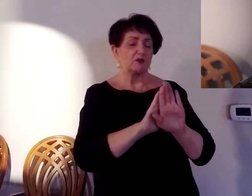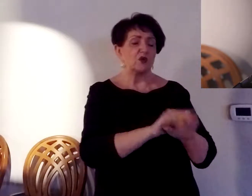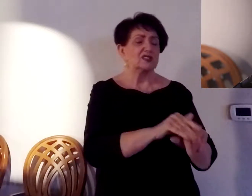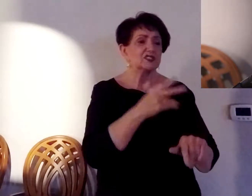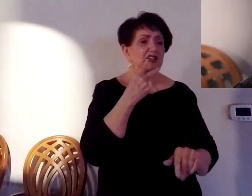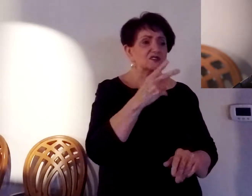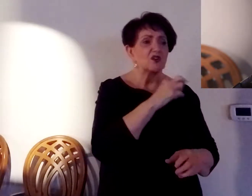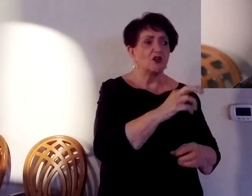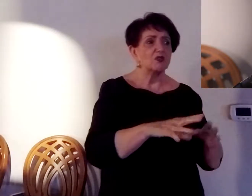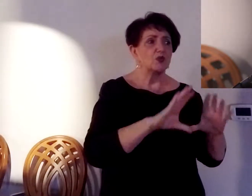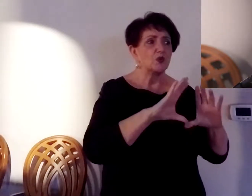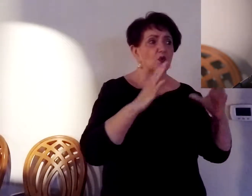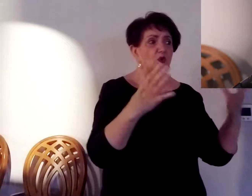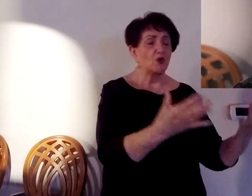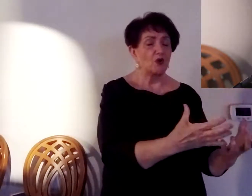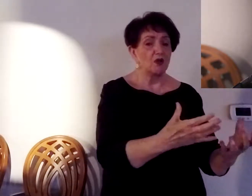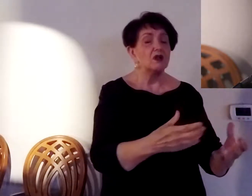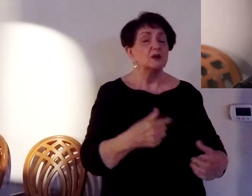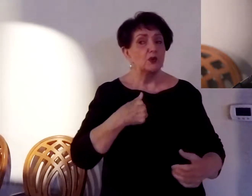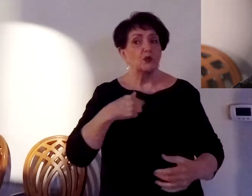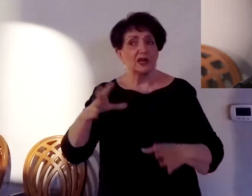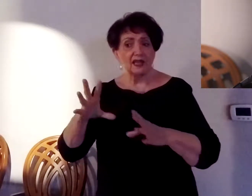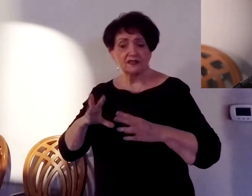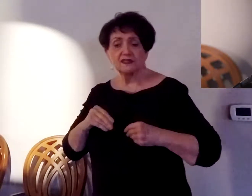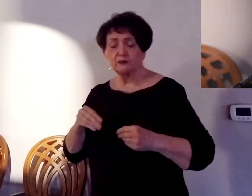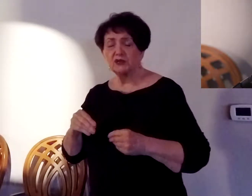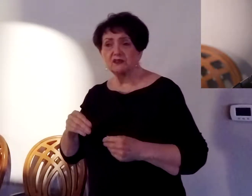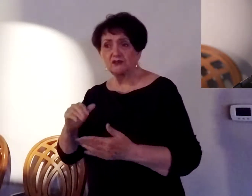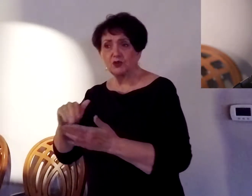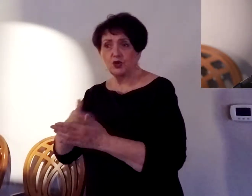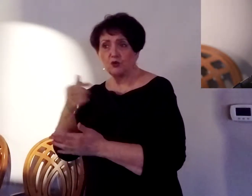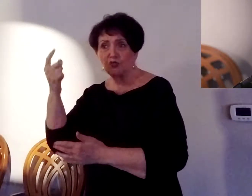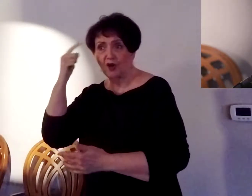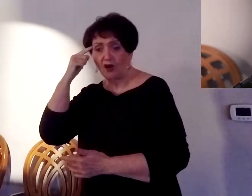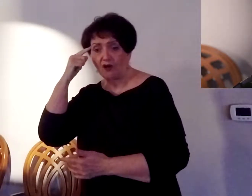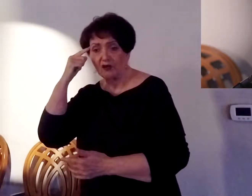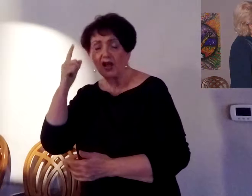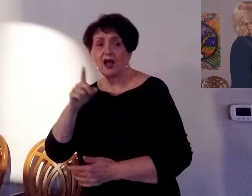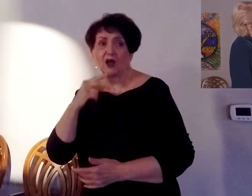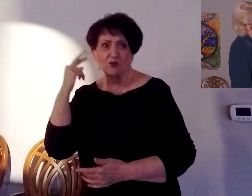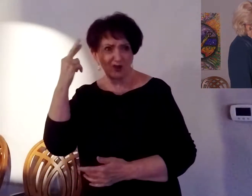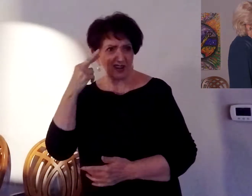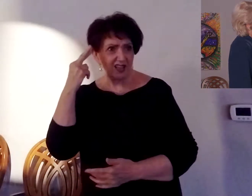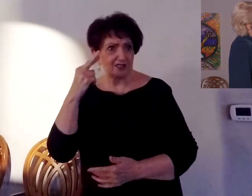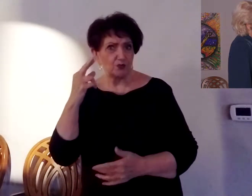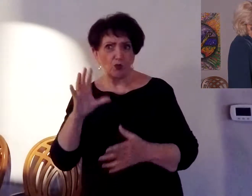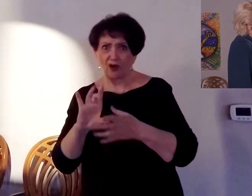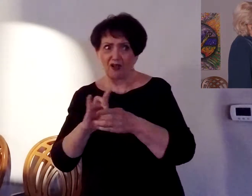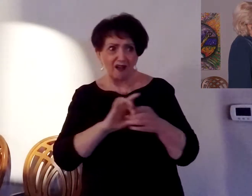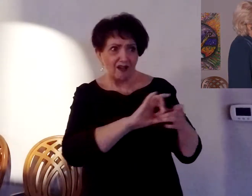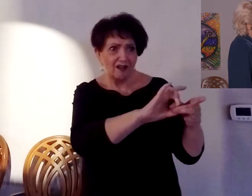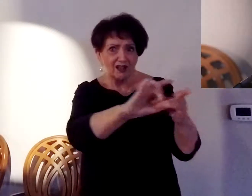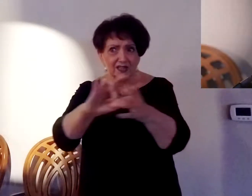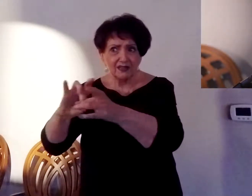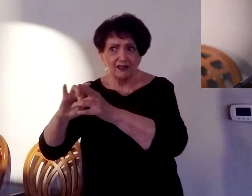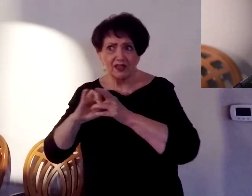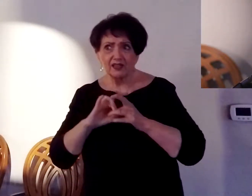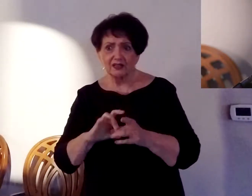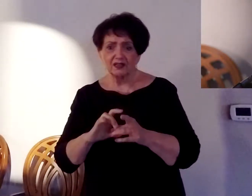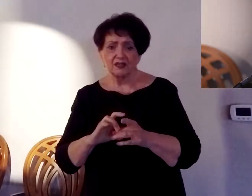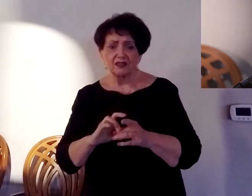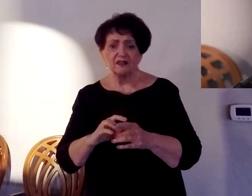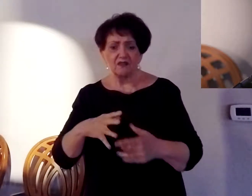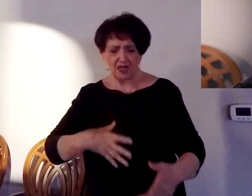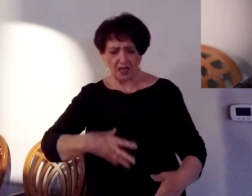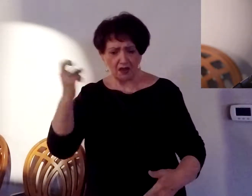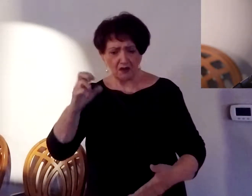when I embraced new thought, I realized that we really truly are one. We were one. And when I got rid of the anger and